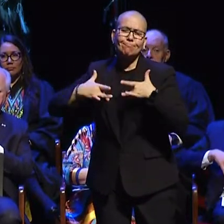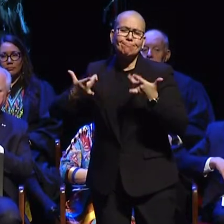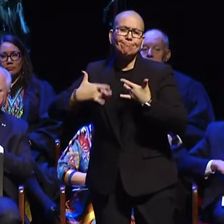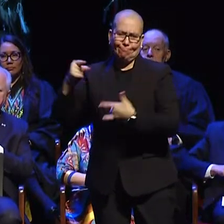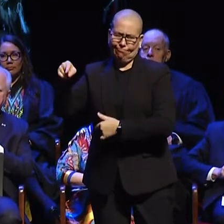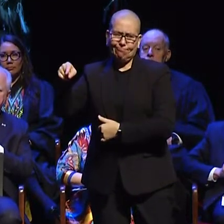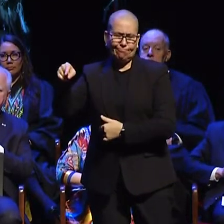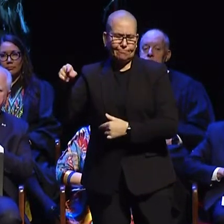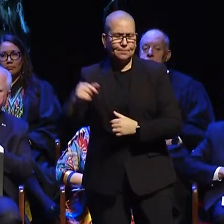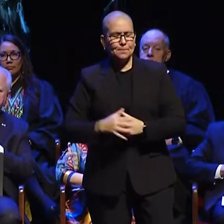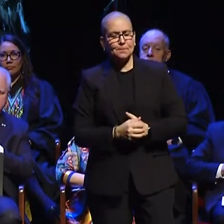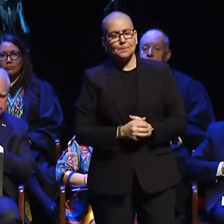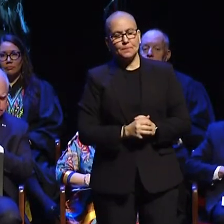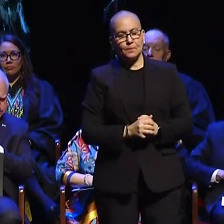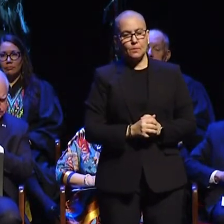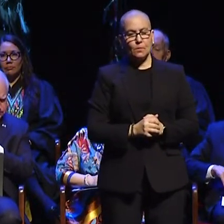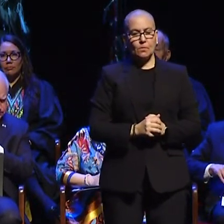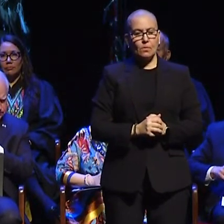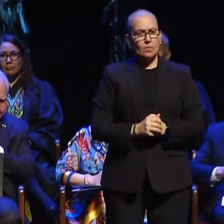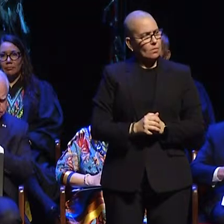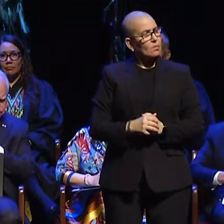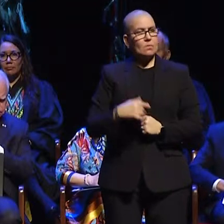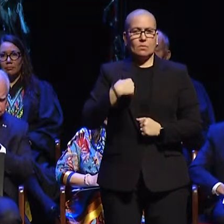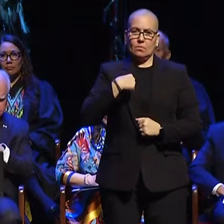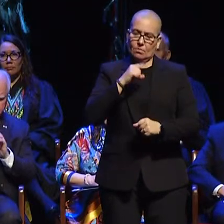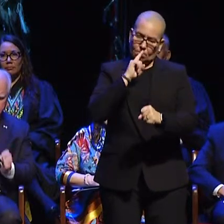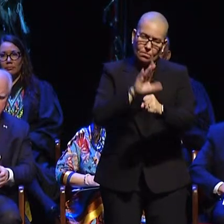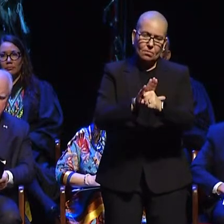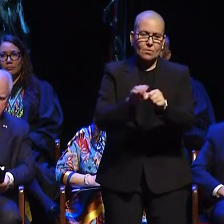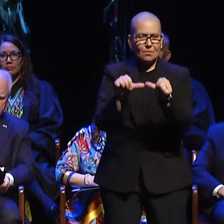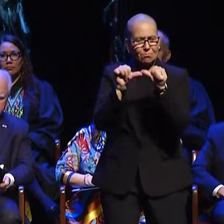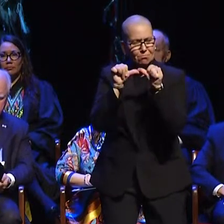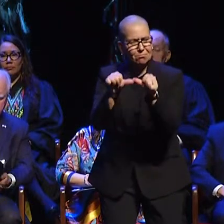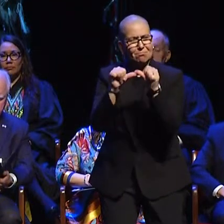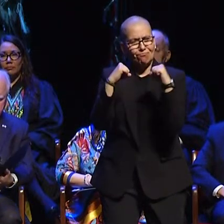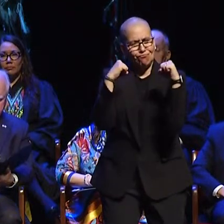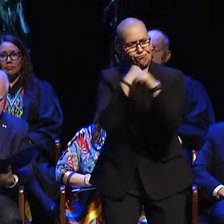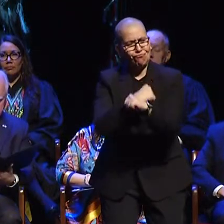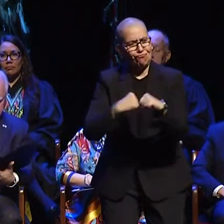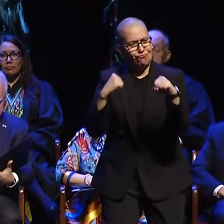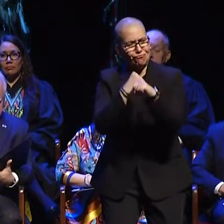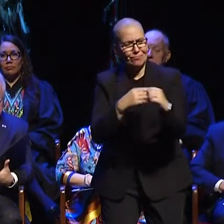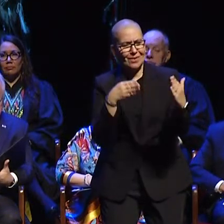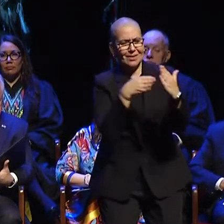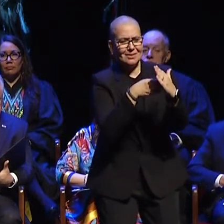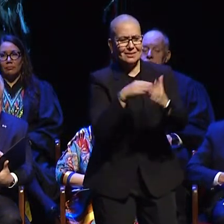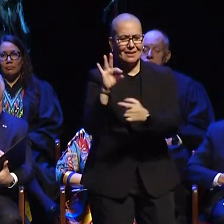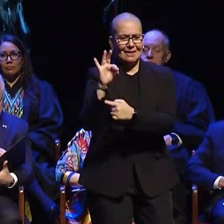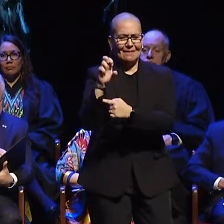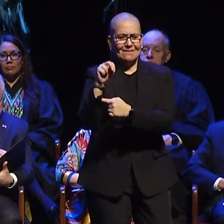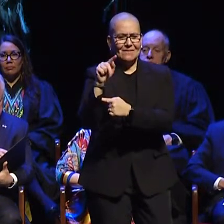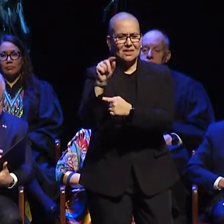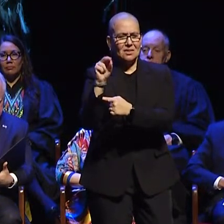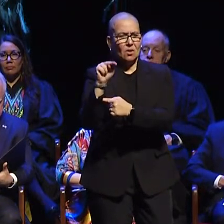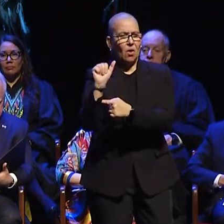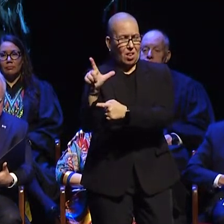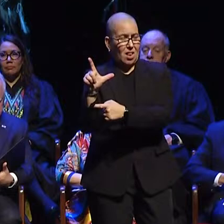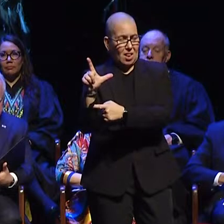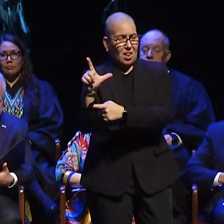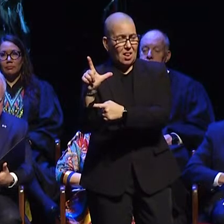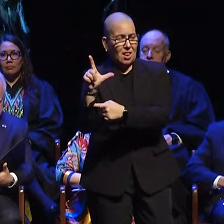From continuing the fight against the fentanyl crisis and holding those accountable who